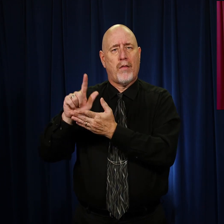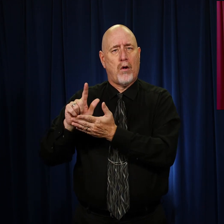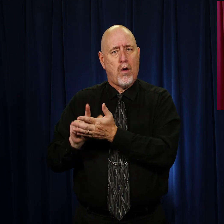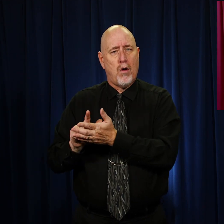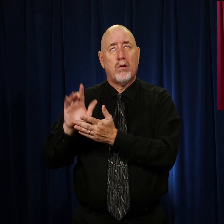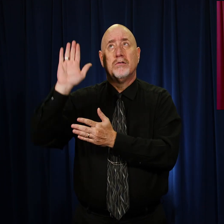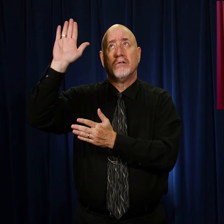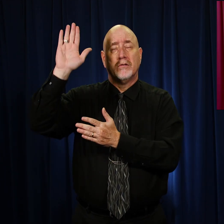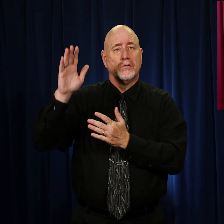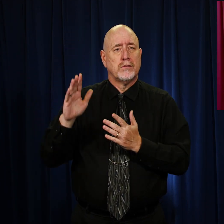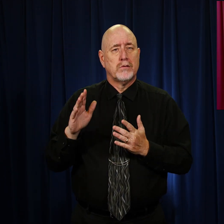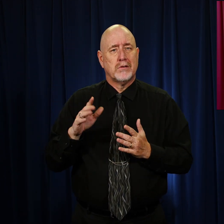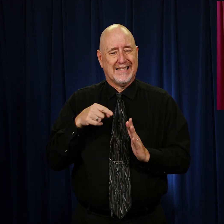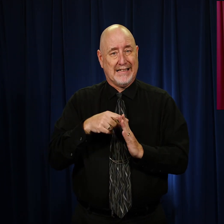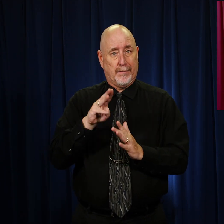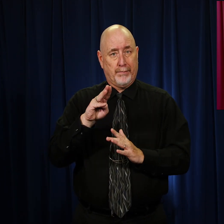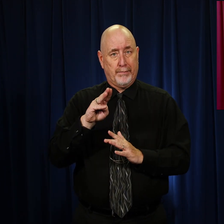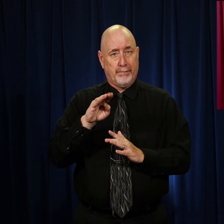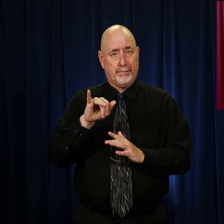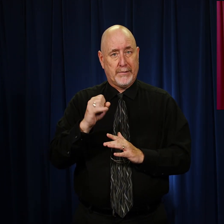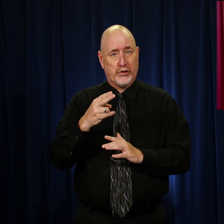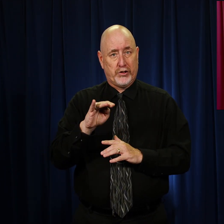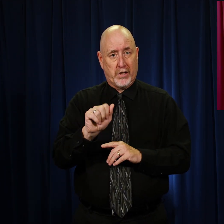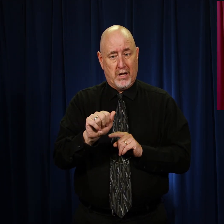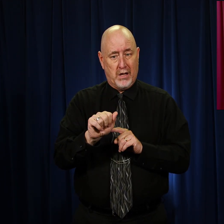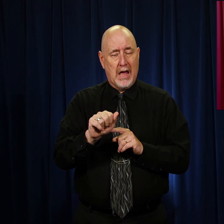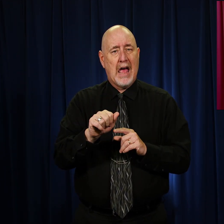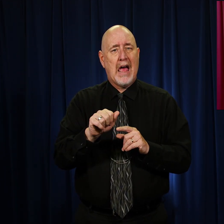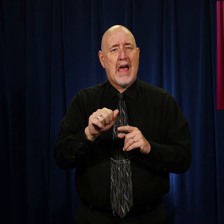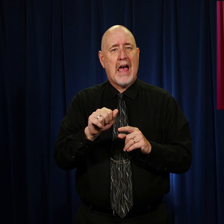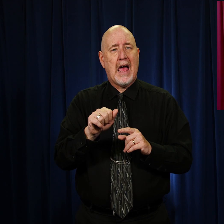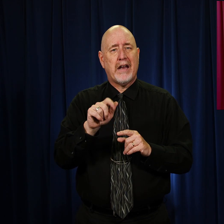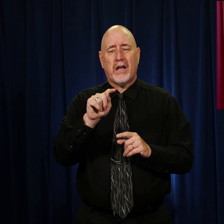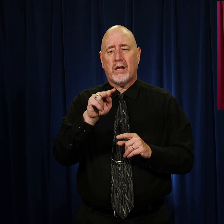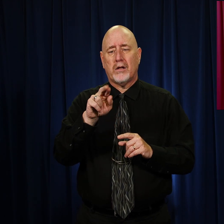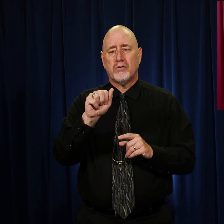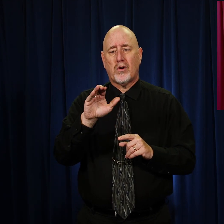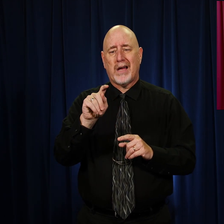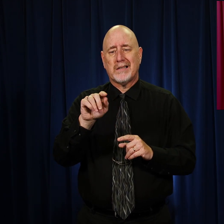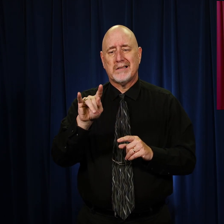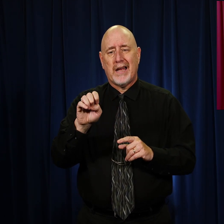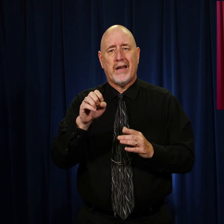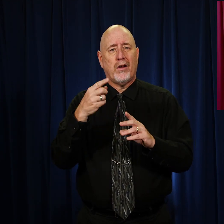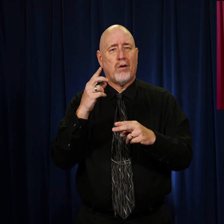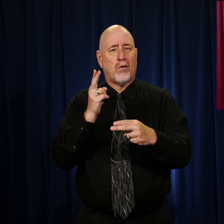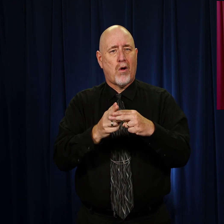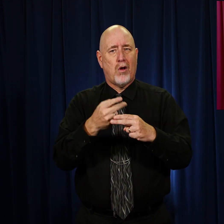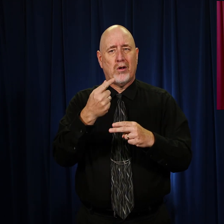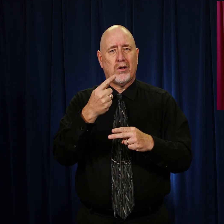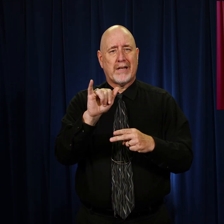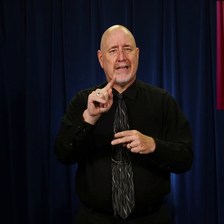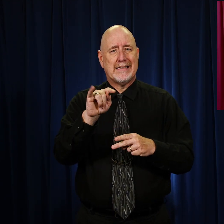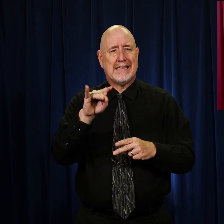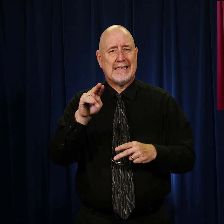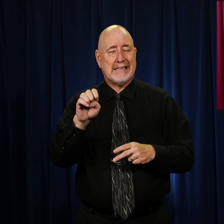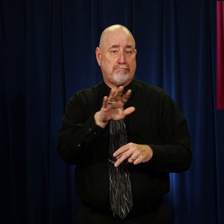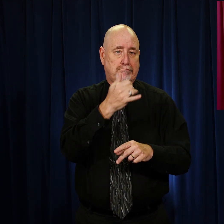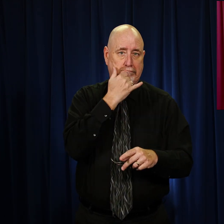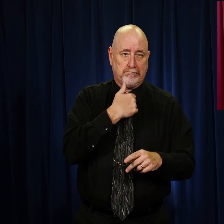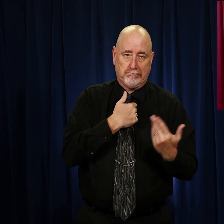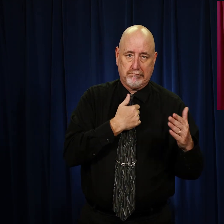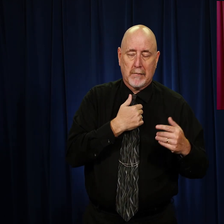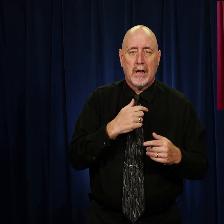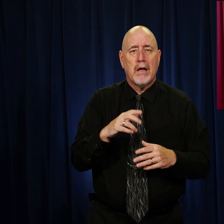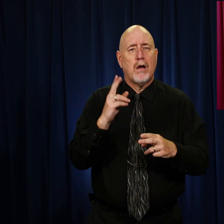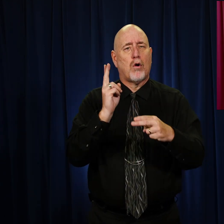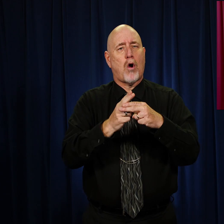laws of God, had a particular section or a tractate that was called Gittin. And that it had a section in there